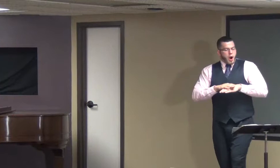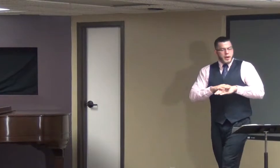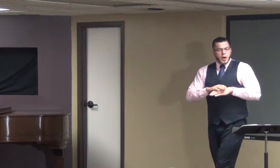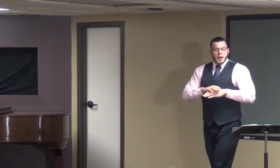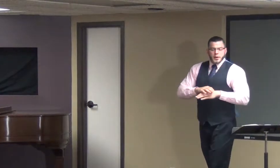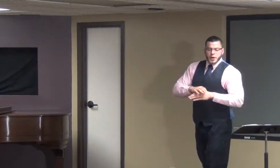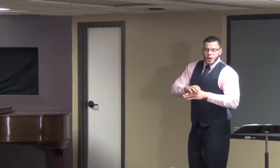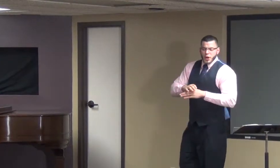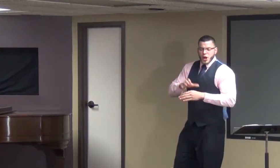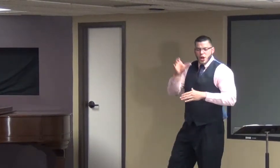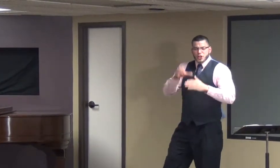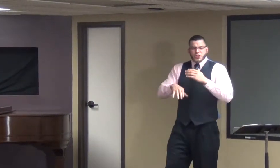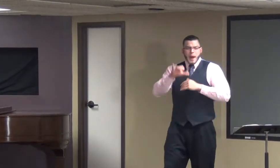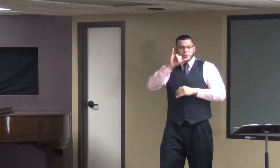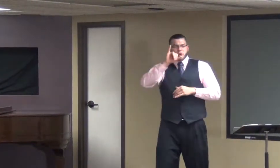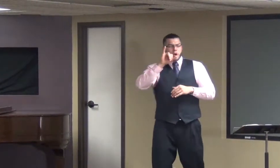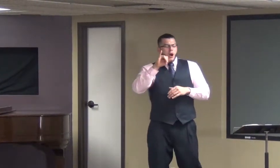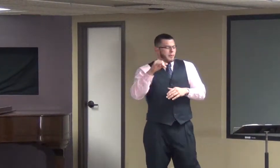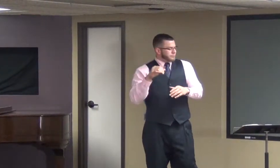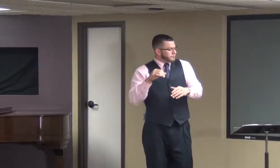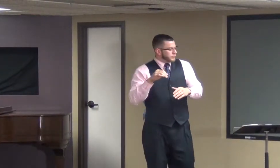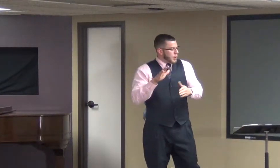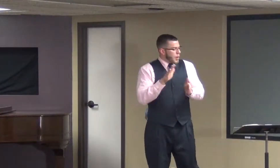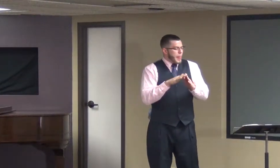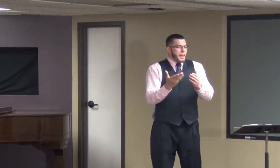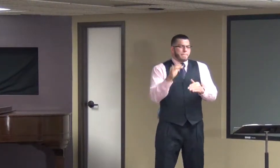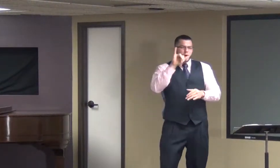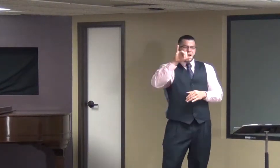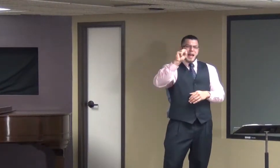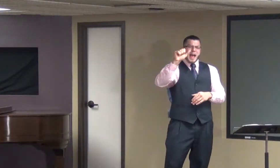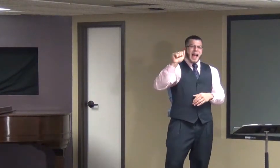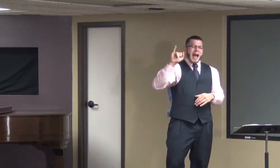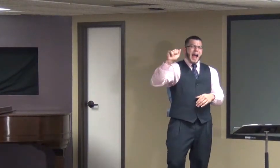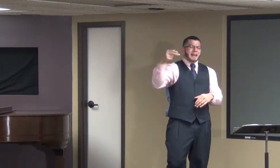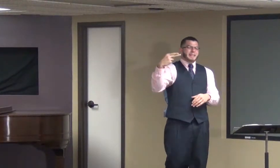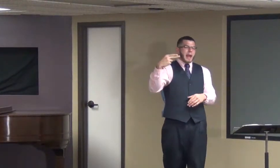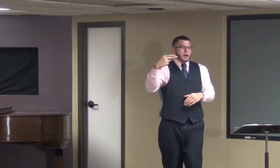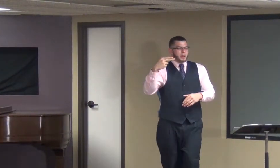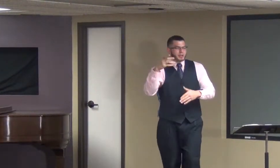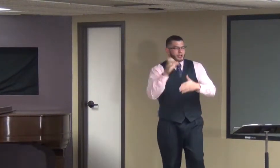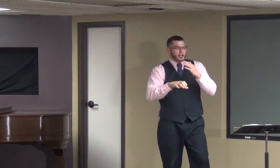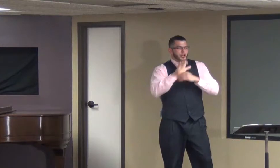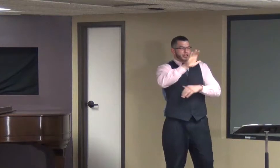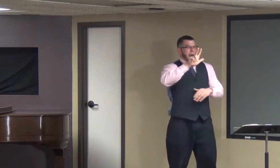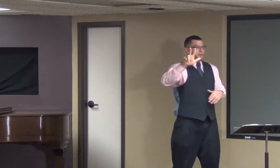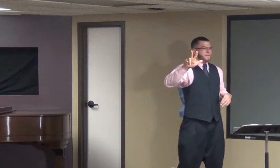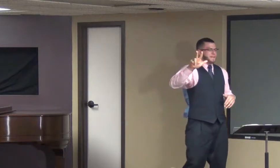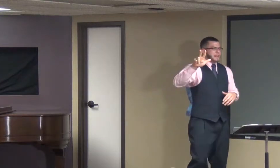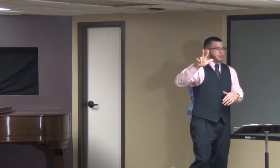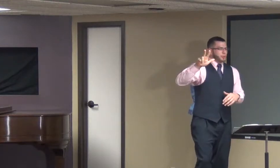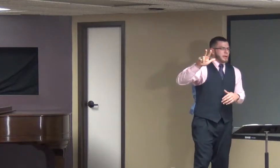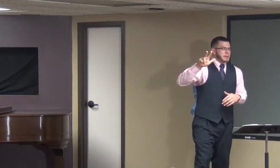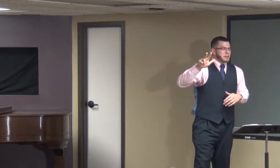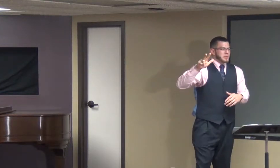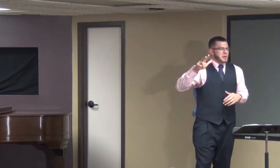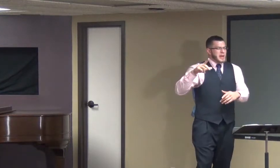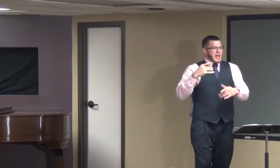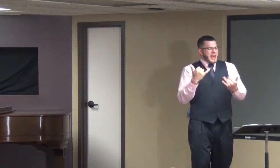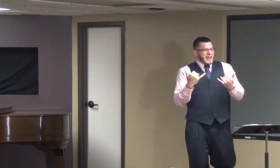on the chapter, the book Isaiah, chapter 53.